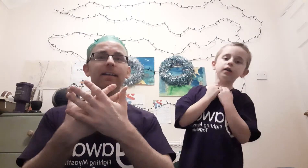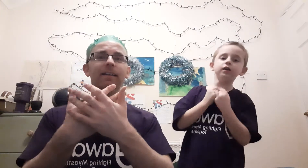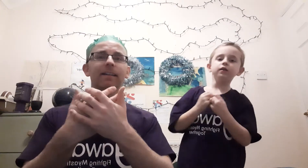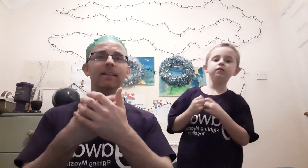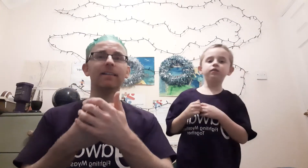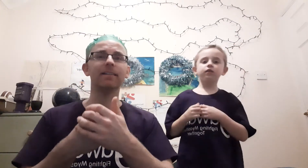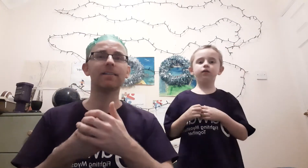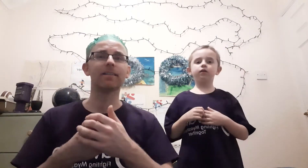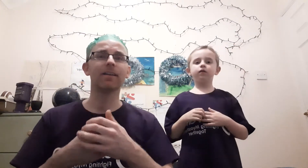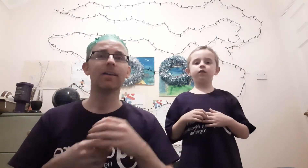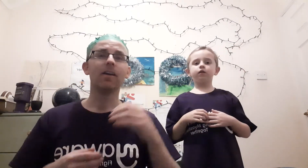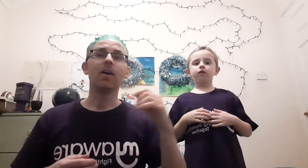surprise.